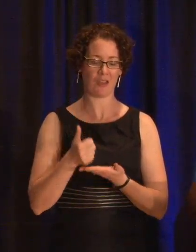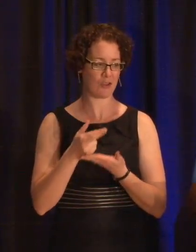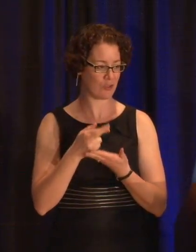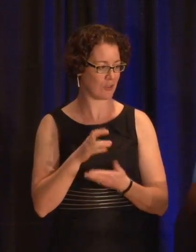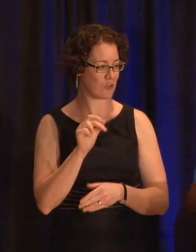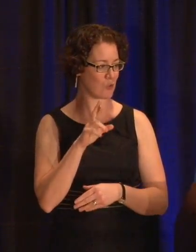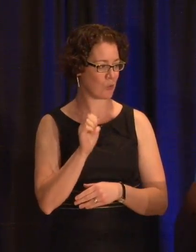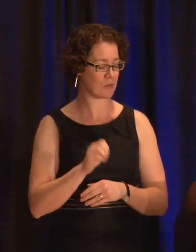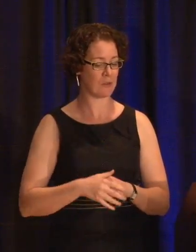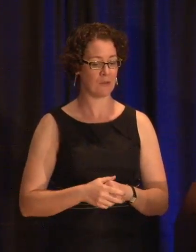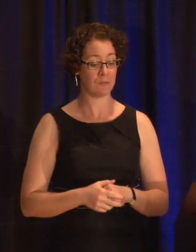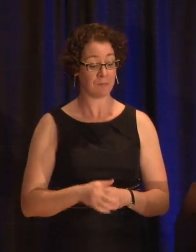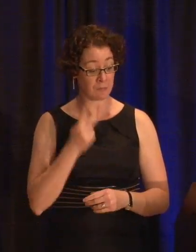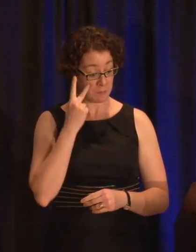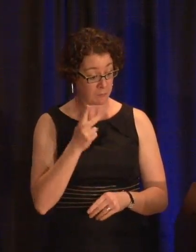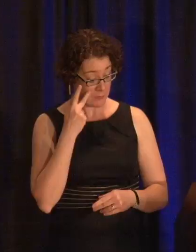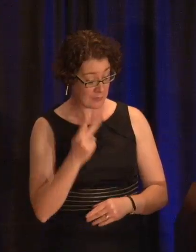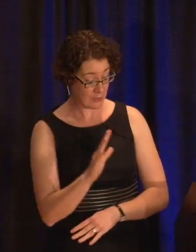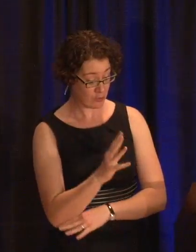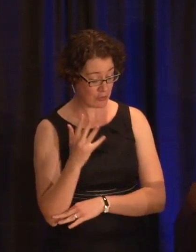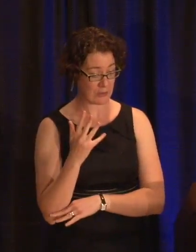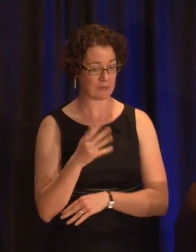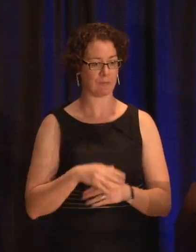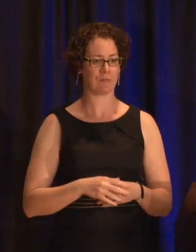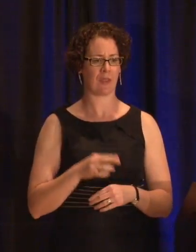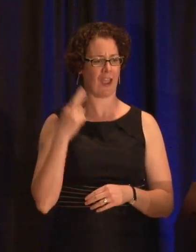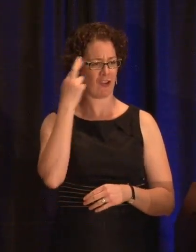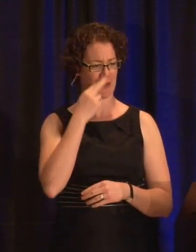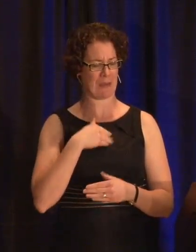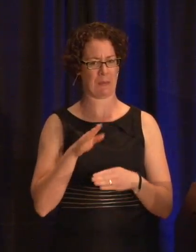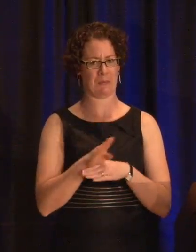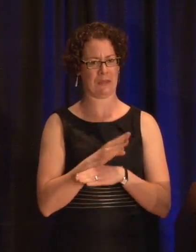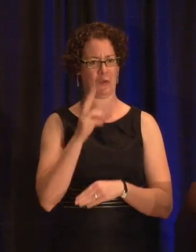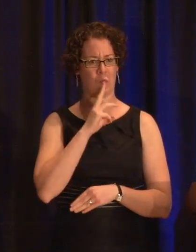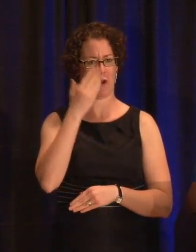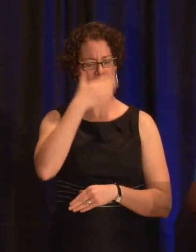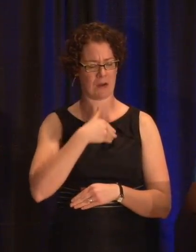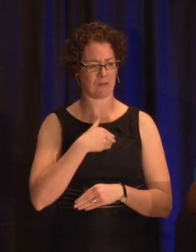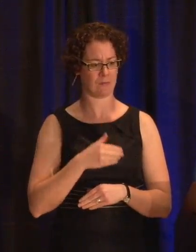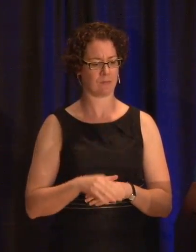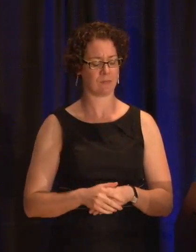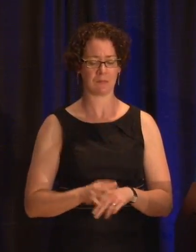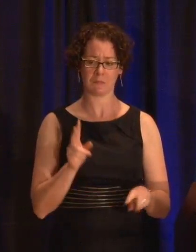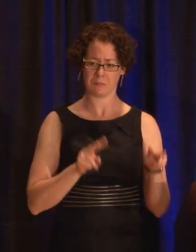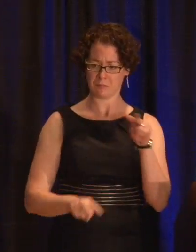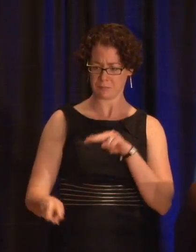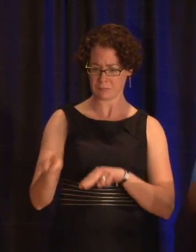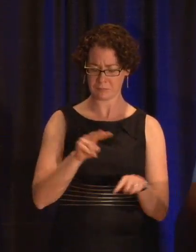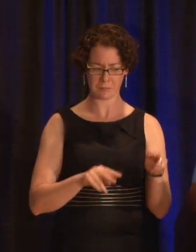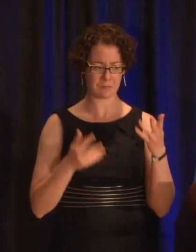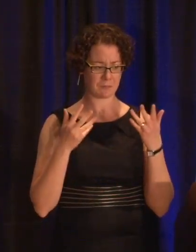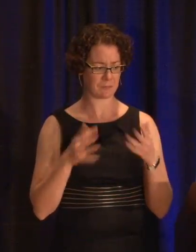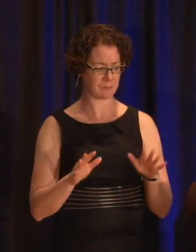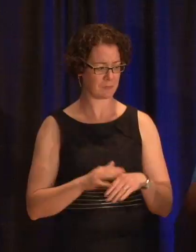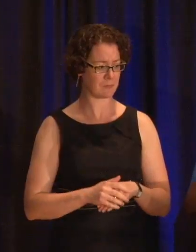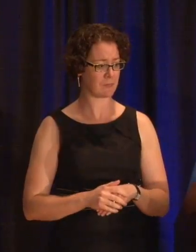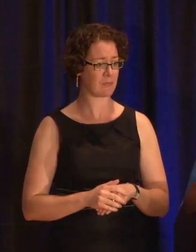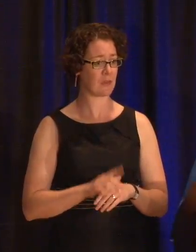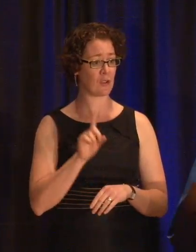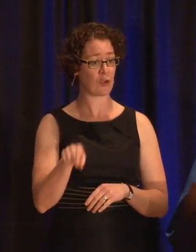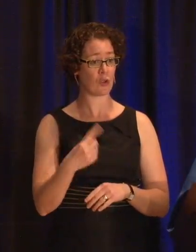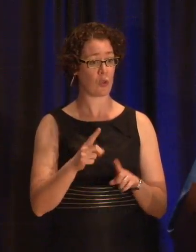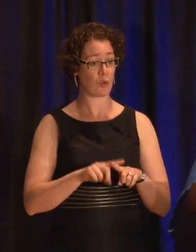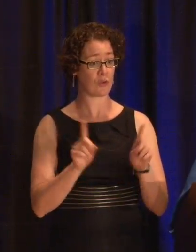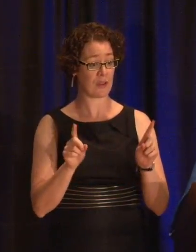After this encounter, I found myself at a very busy waterfront. Through my observations, I concluded that the only